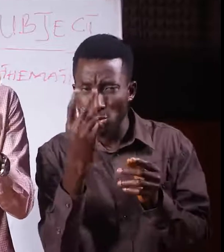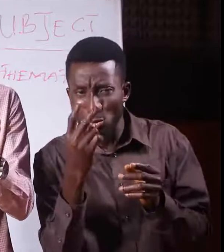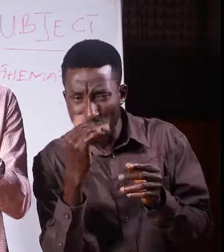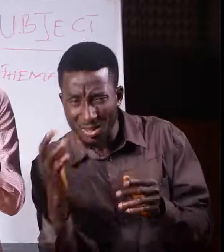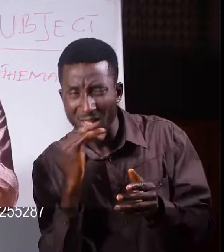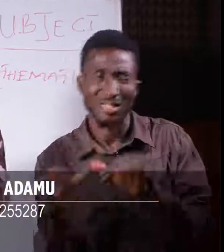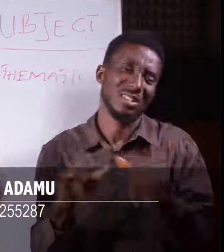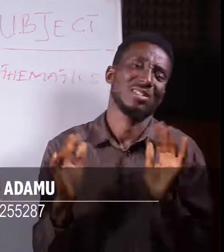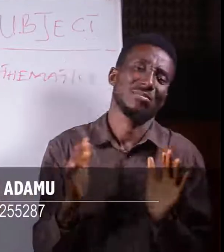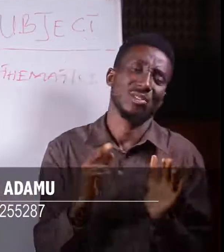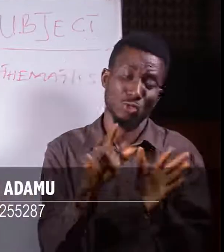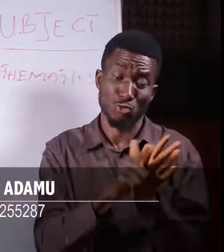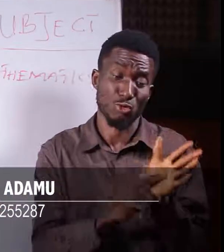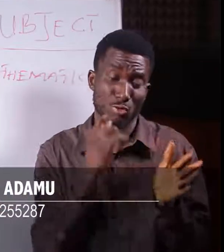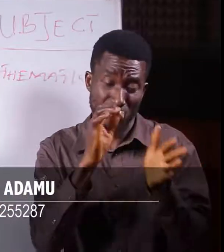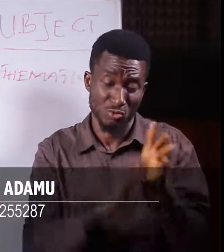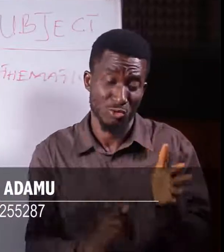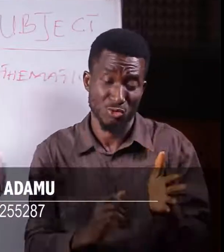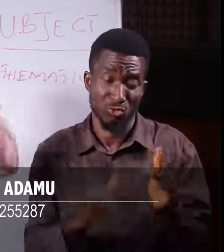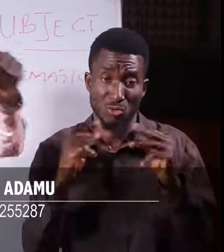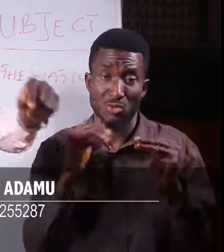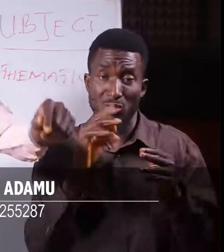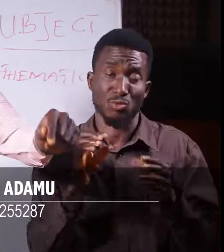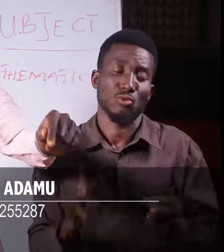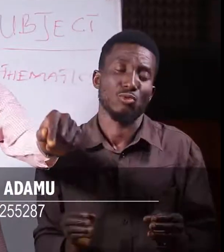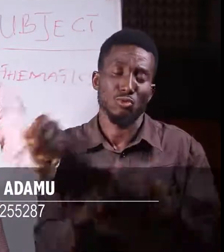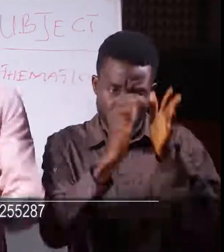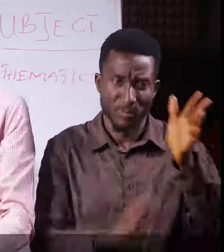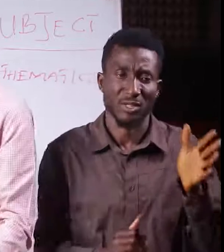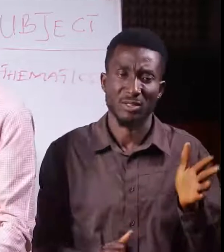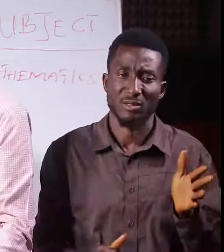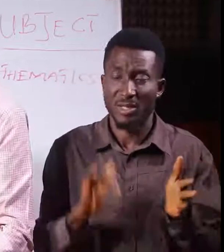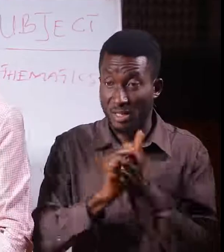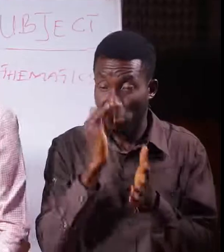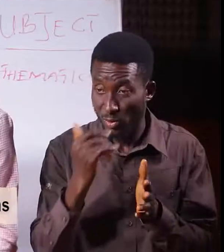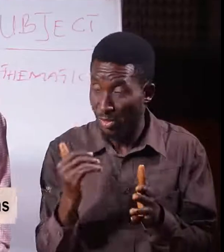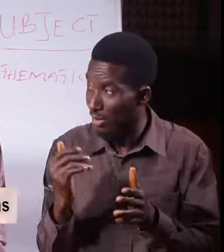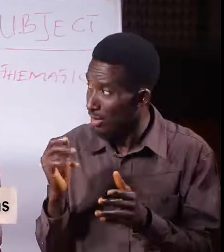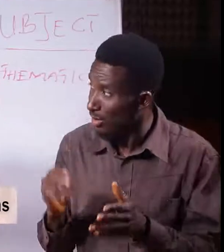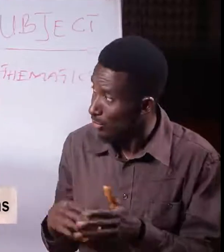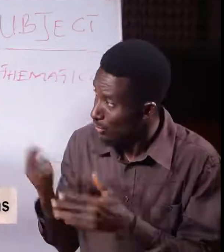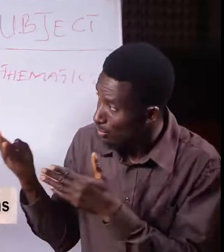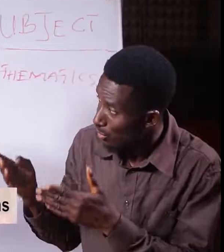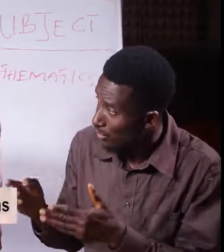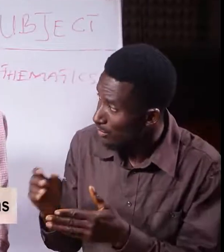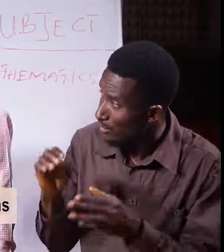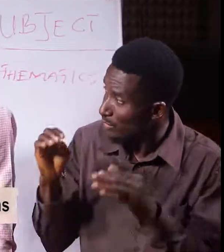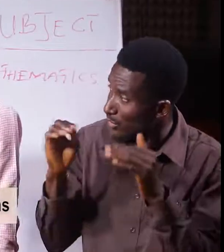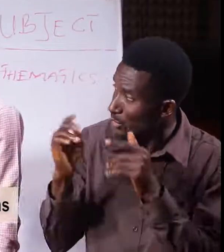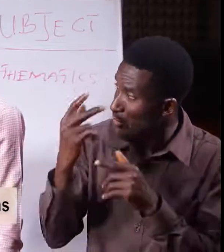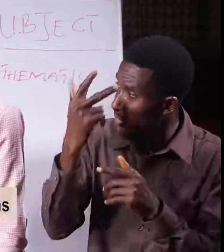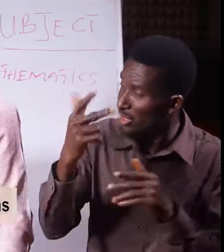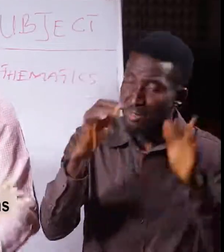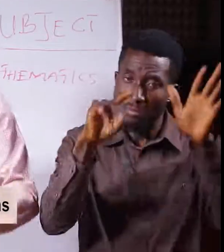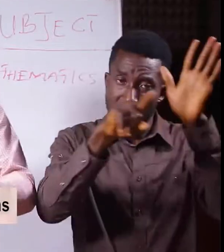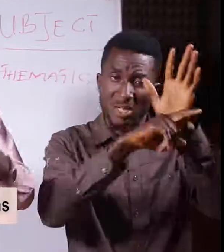same. And the rules of elimination method is saying where to subtract. That is why I chose to say equation 3 minus